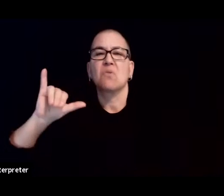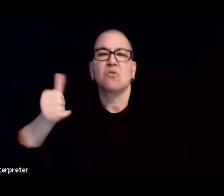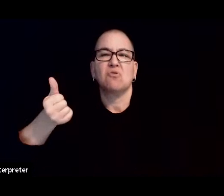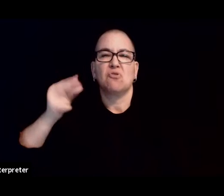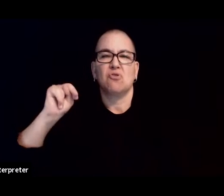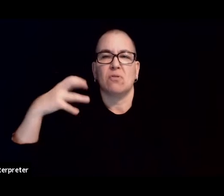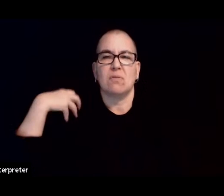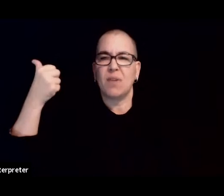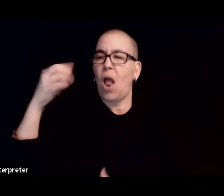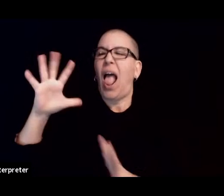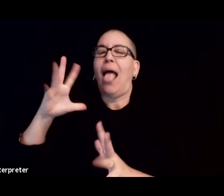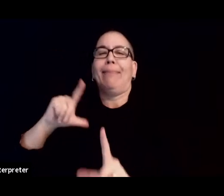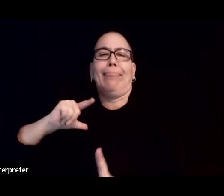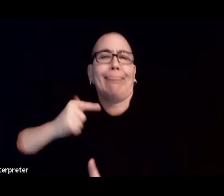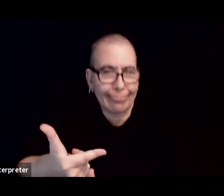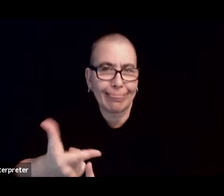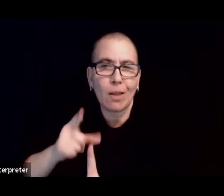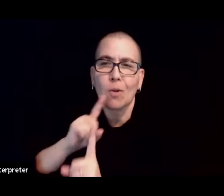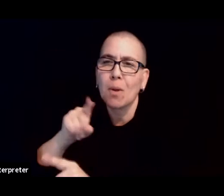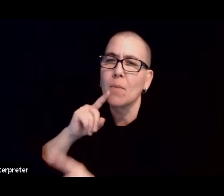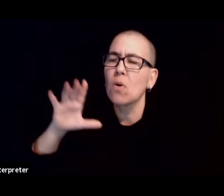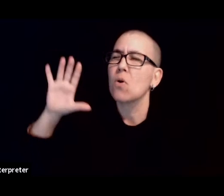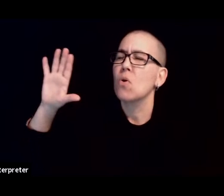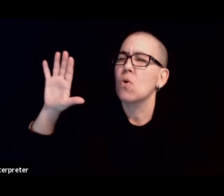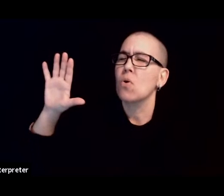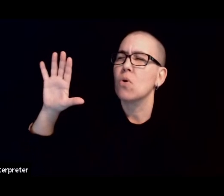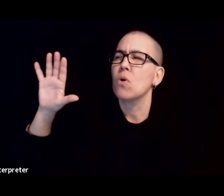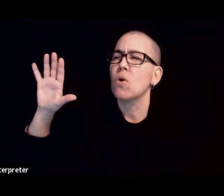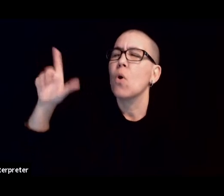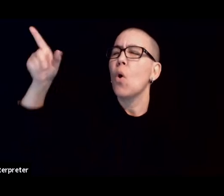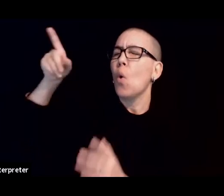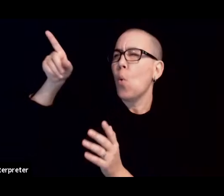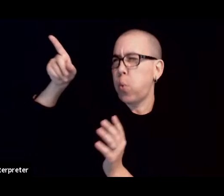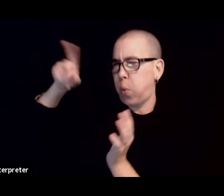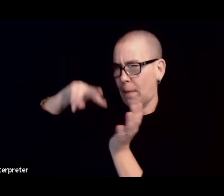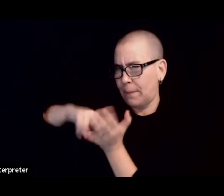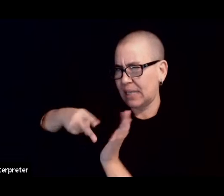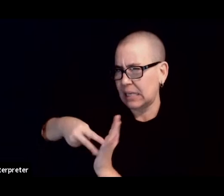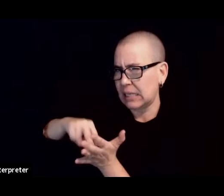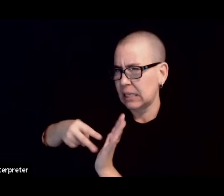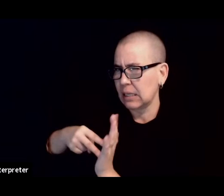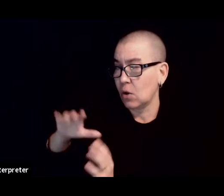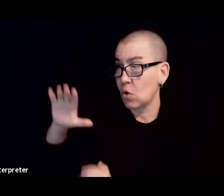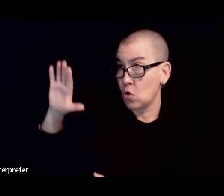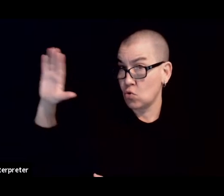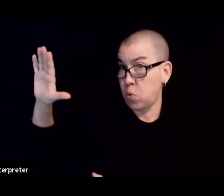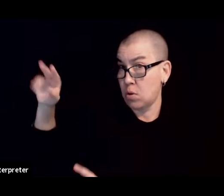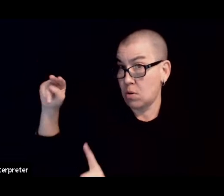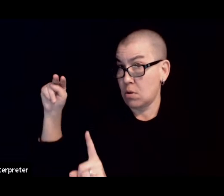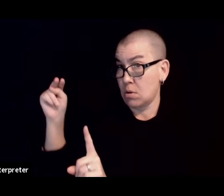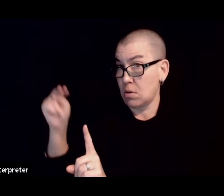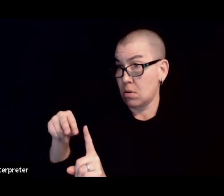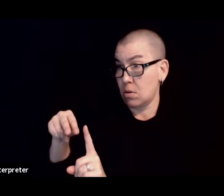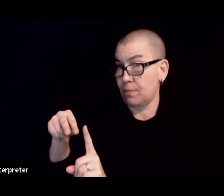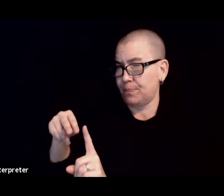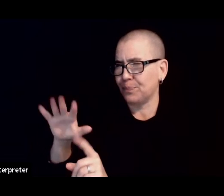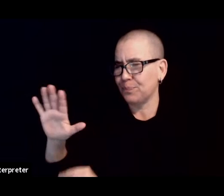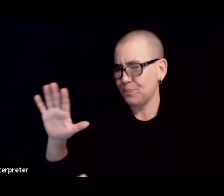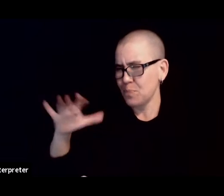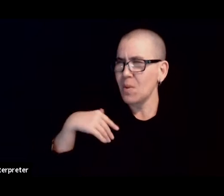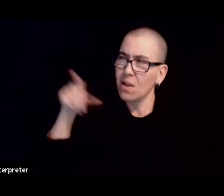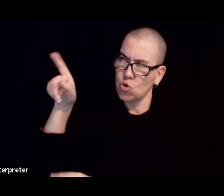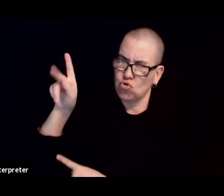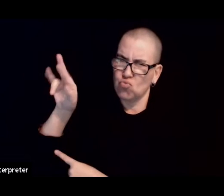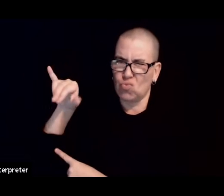I'm understanding correctly. So what this may be, from your perspective, Chris, is a mismatch of how those essential work or